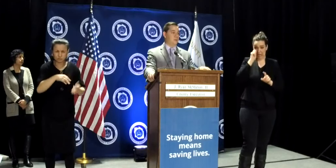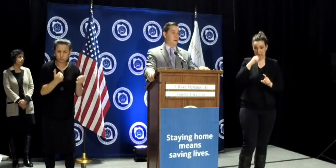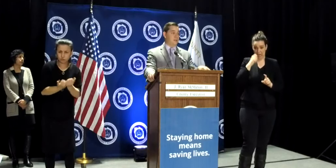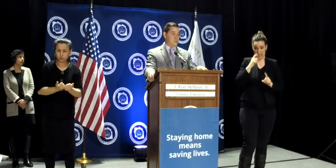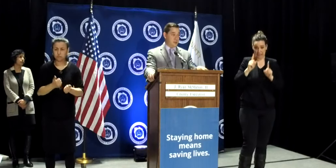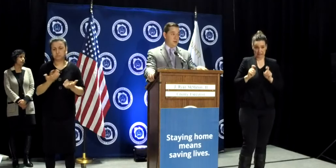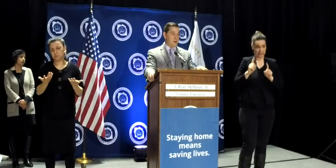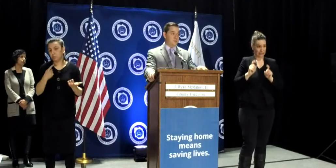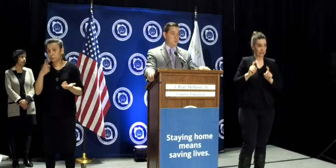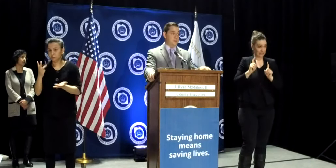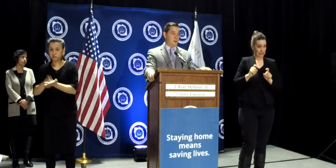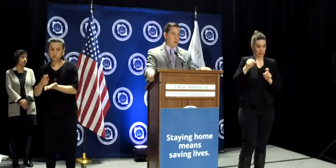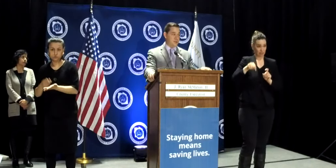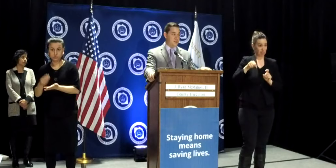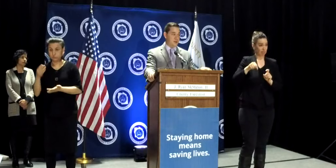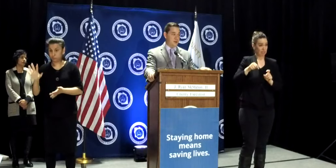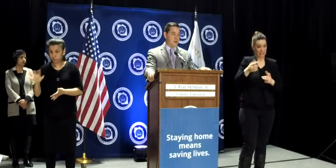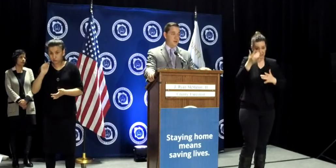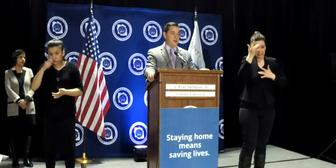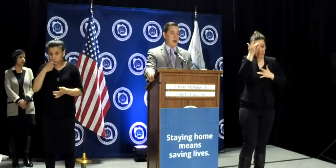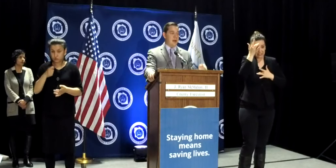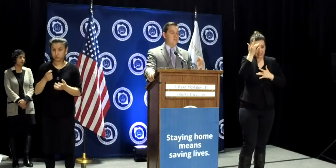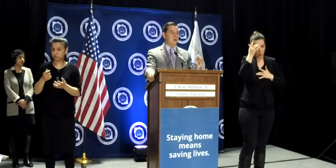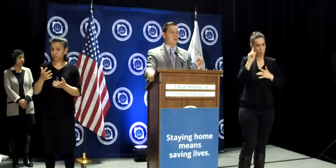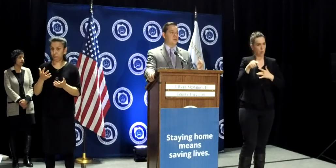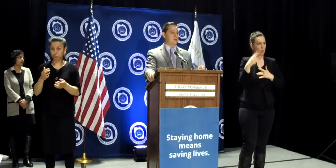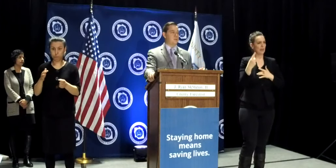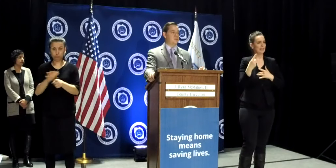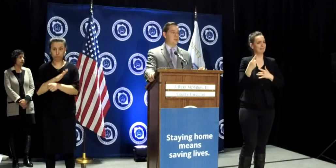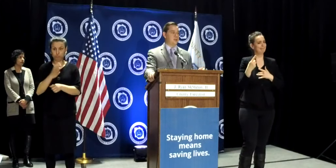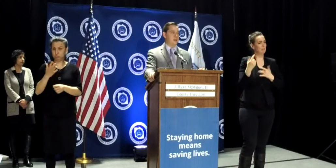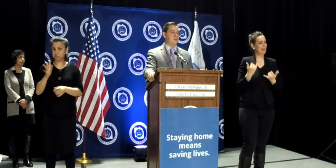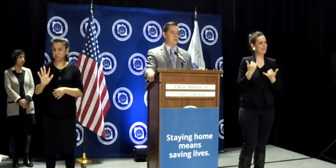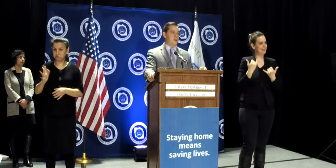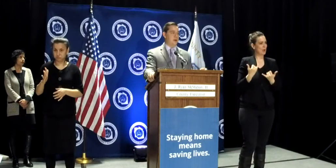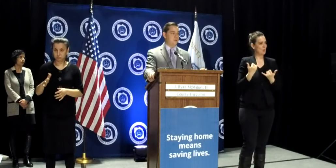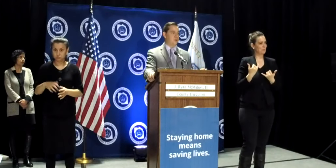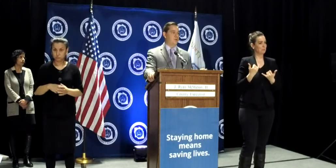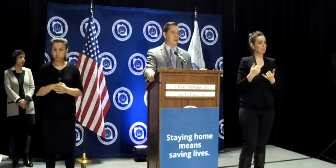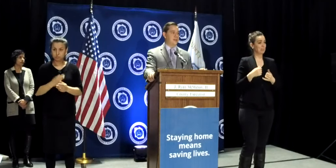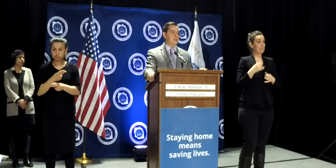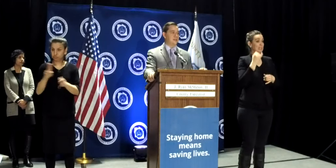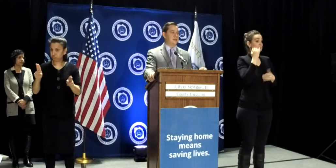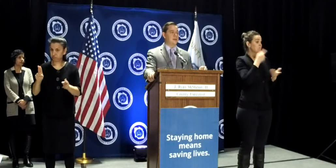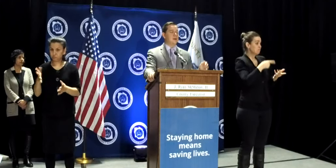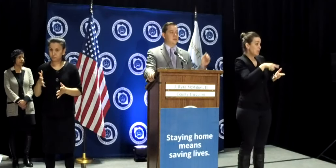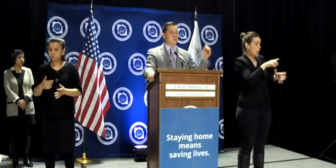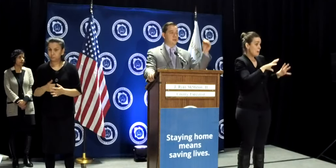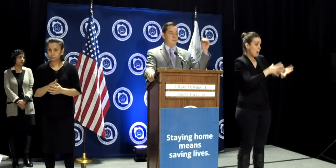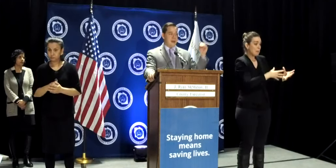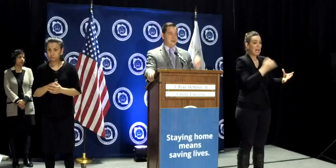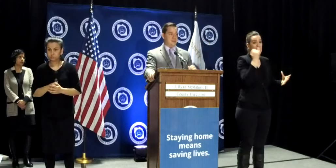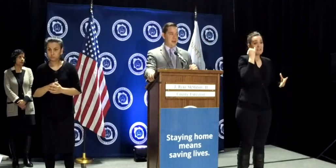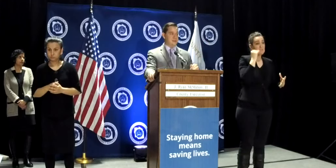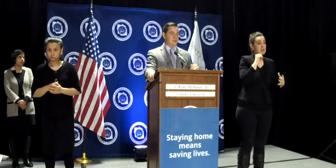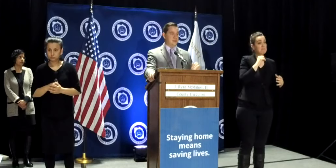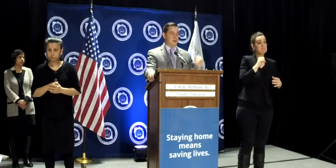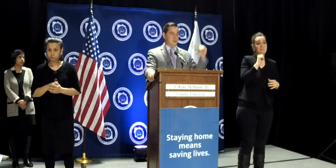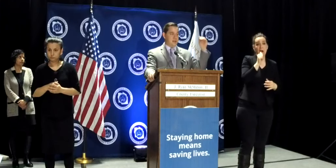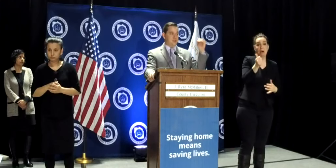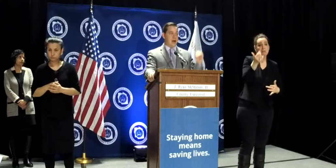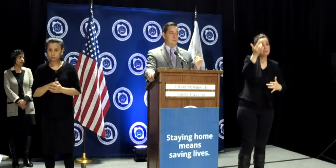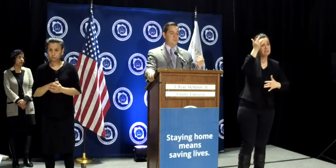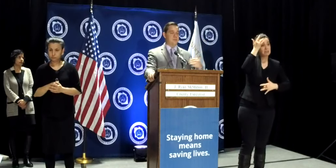if people aren't sick enough to meet that criteria, I'm under the assumption that that means they don't have COVID-19. So demand in